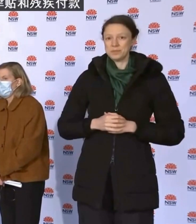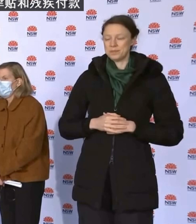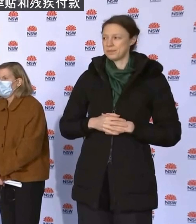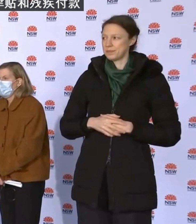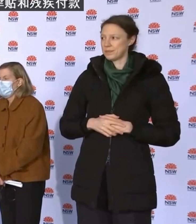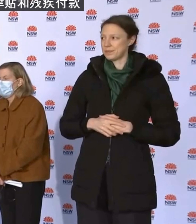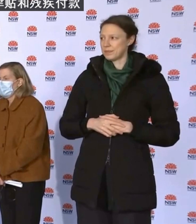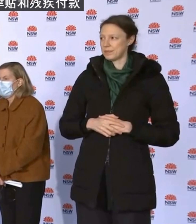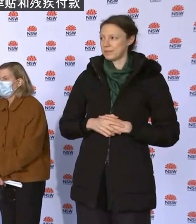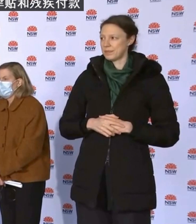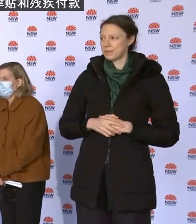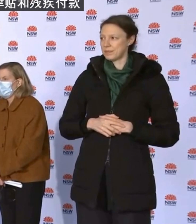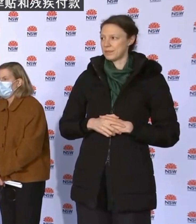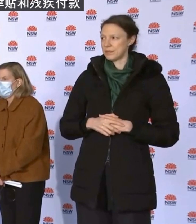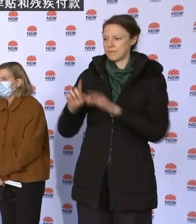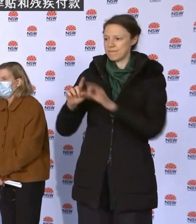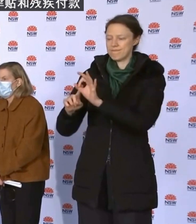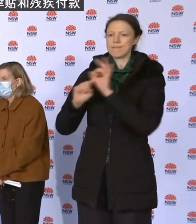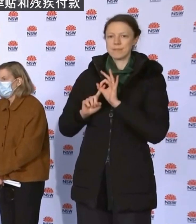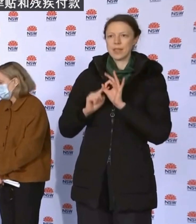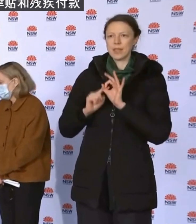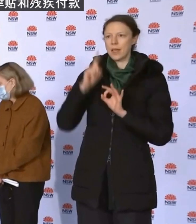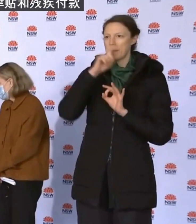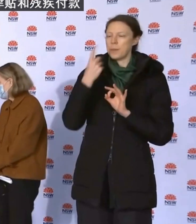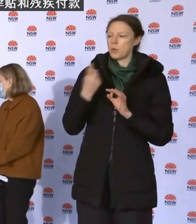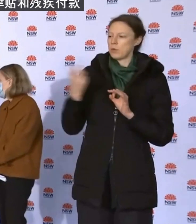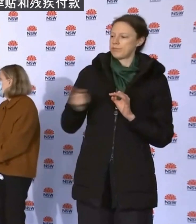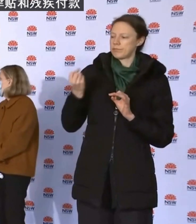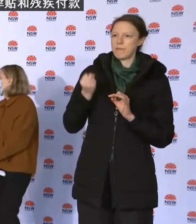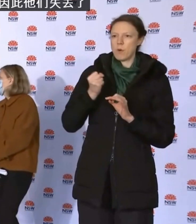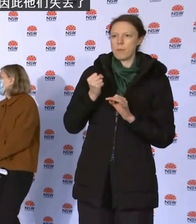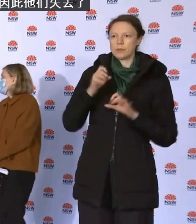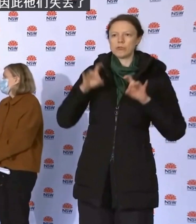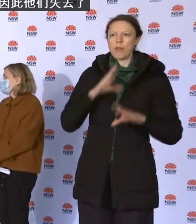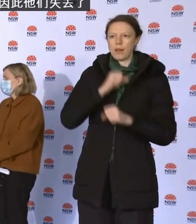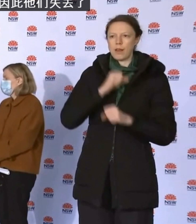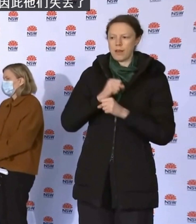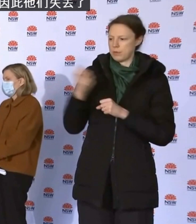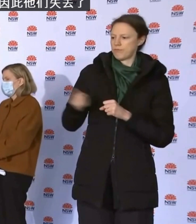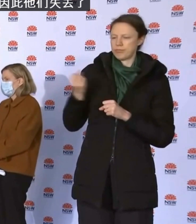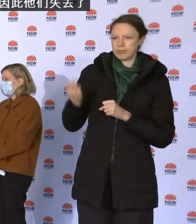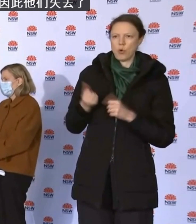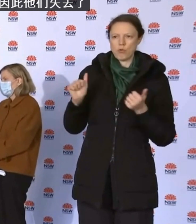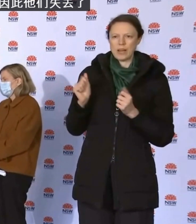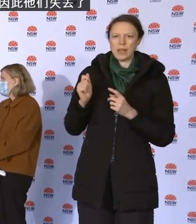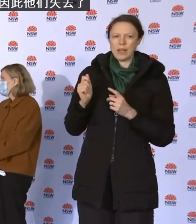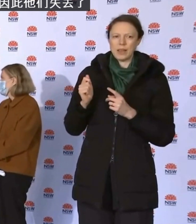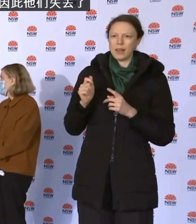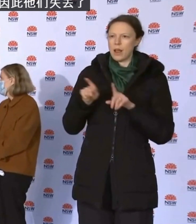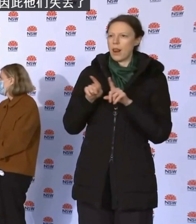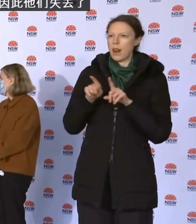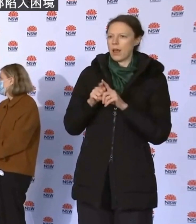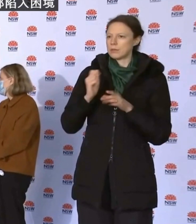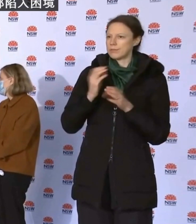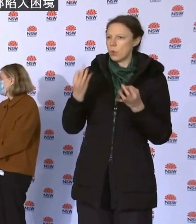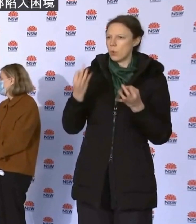People who are already on income support payments like youth allowance and disability payments, they're not eligible for disaster recovery payments, and